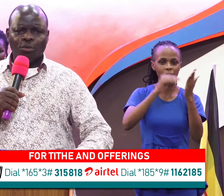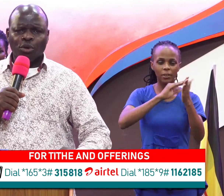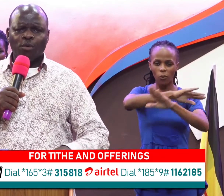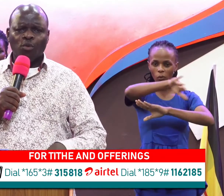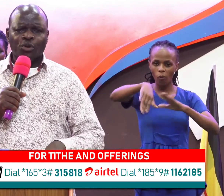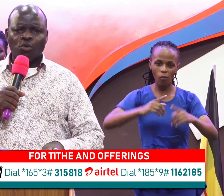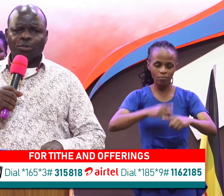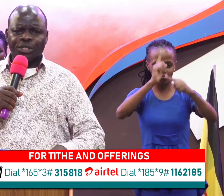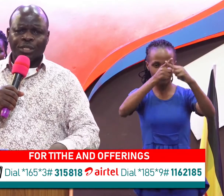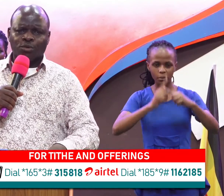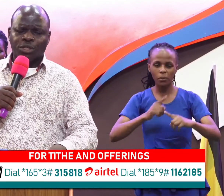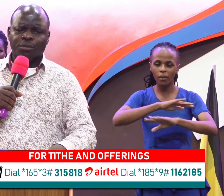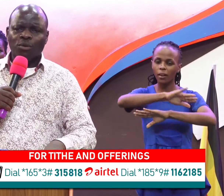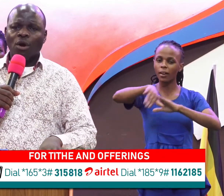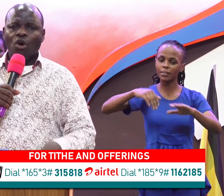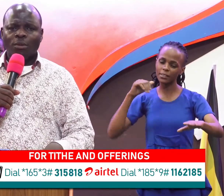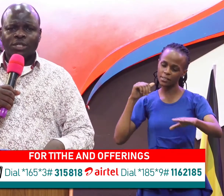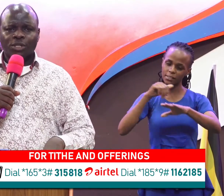Everything,